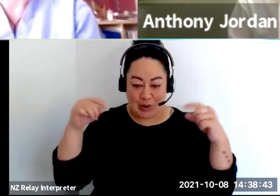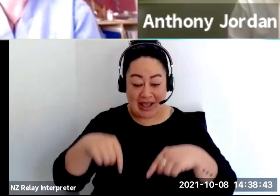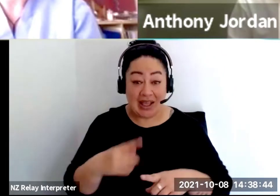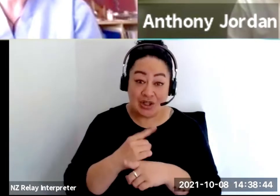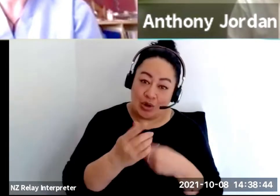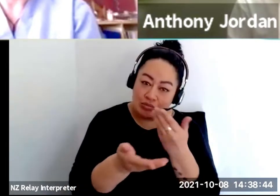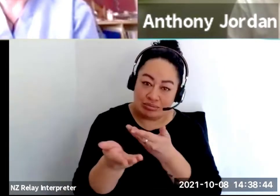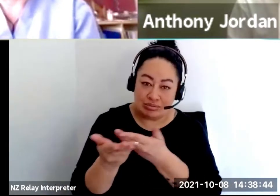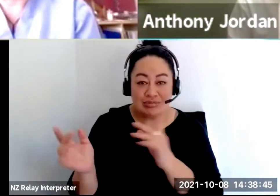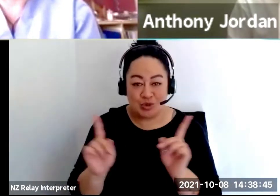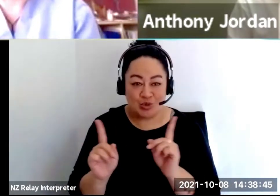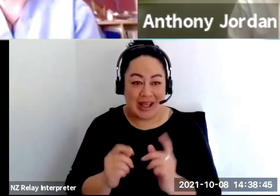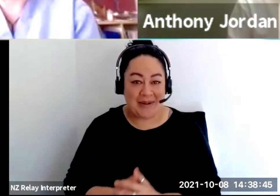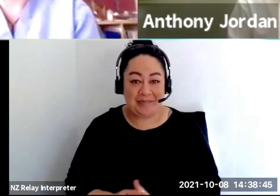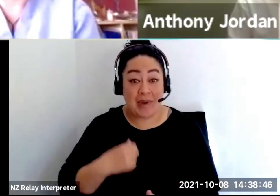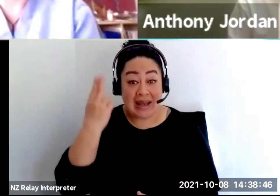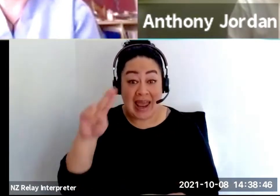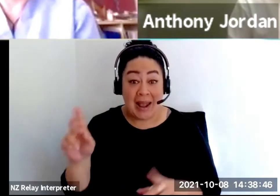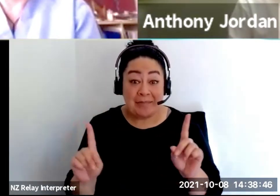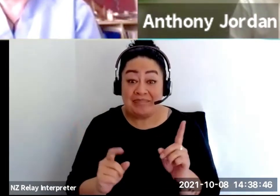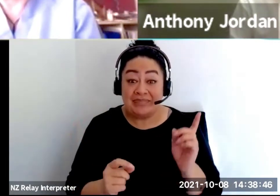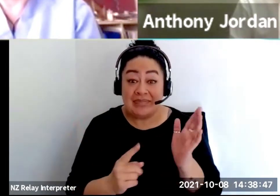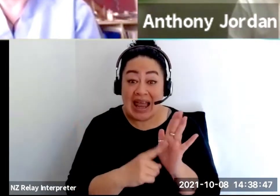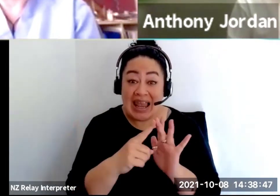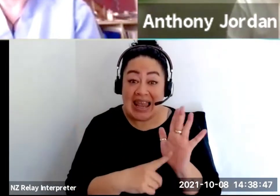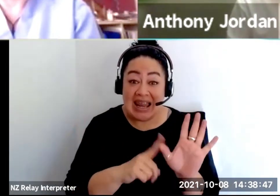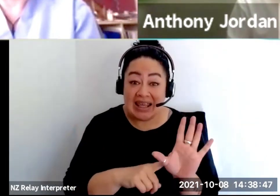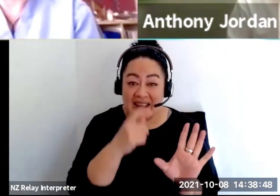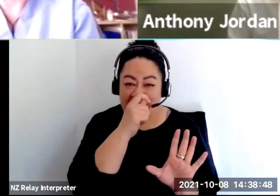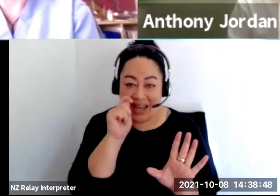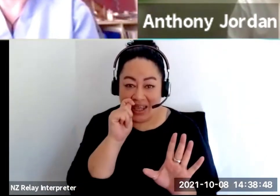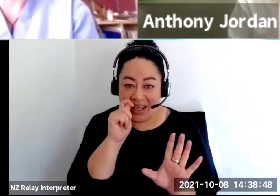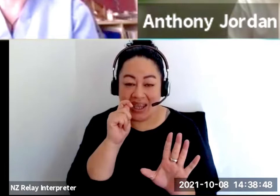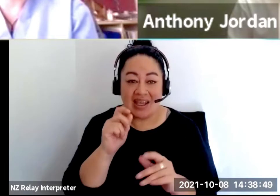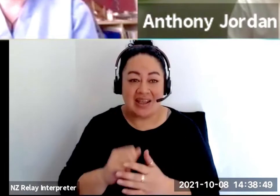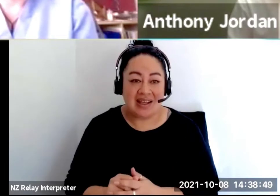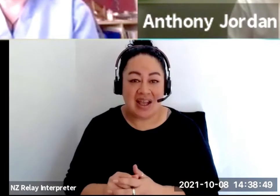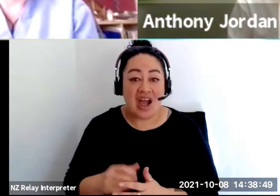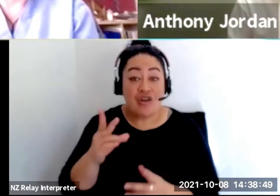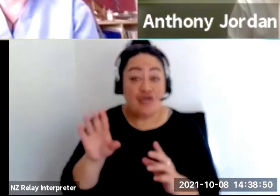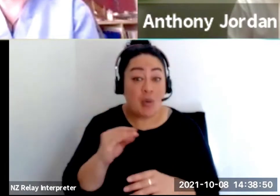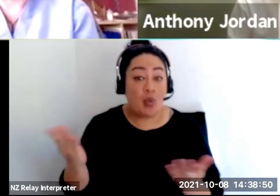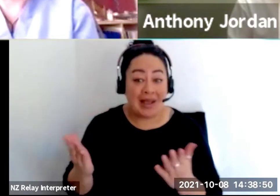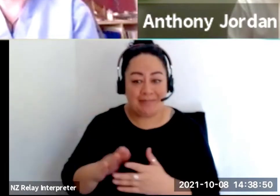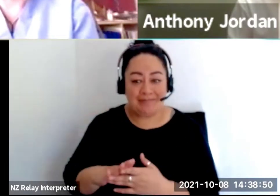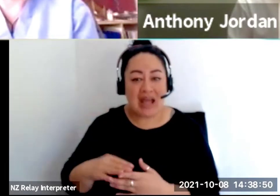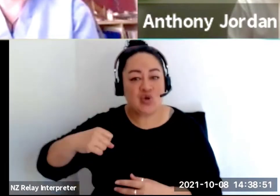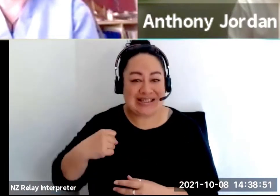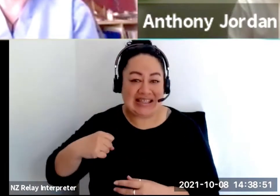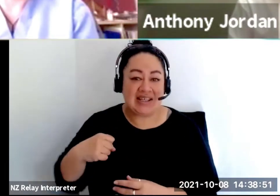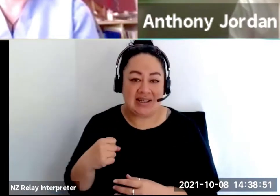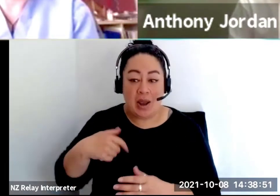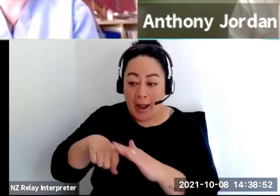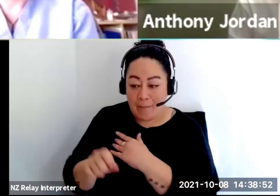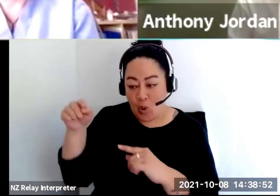today. My name is Lily Fraser. I'm from Naitahu, from Dunedin. I was born there but raised